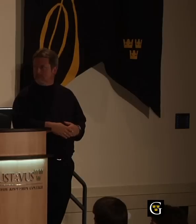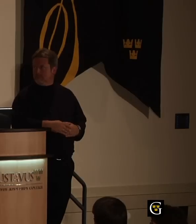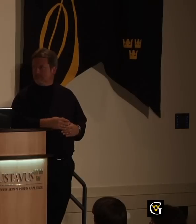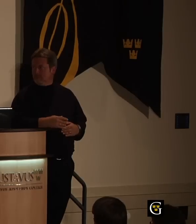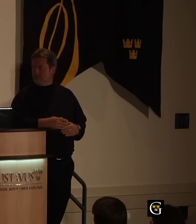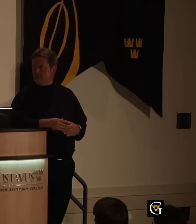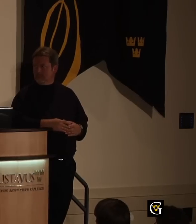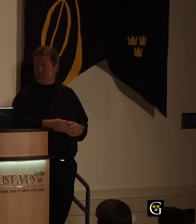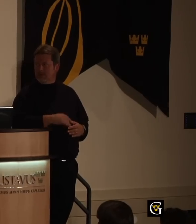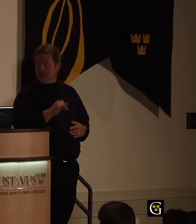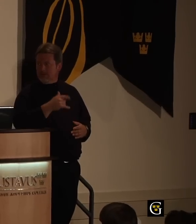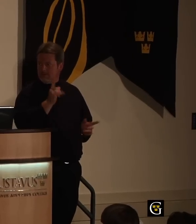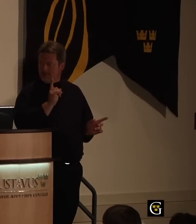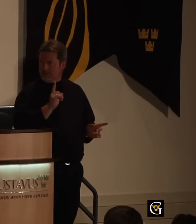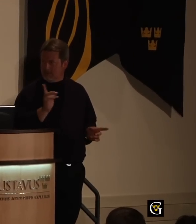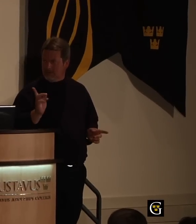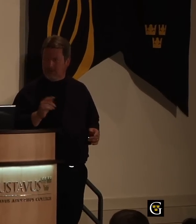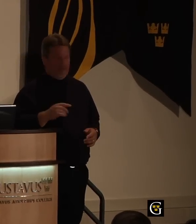Testing.